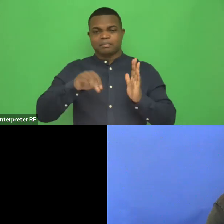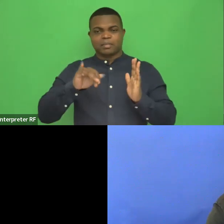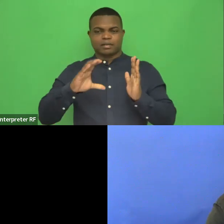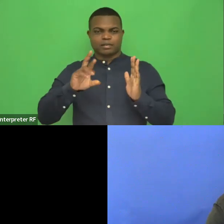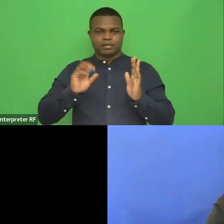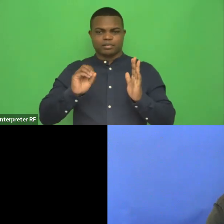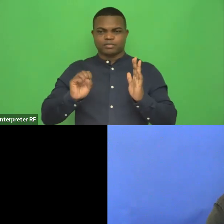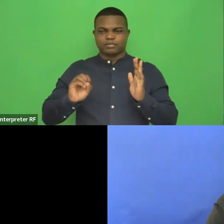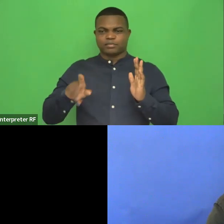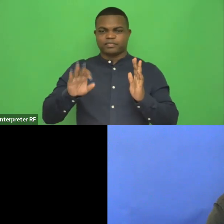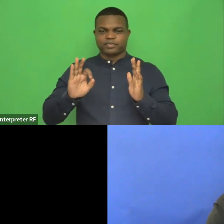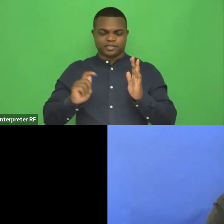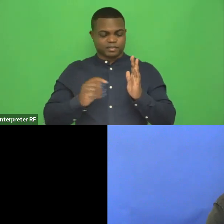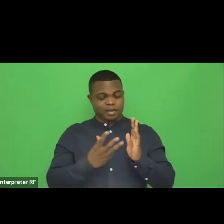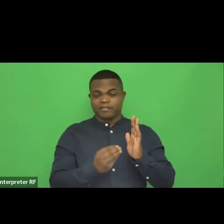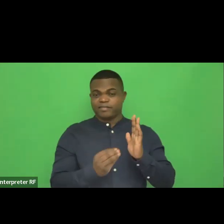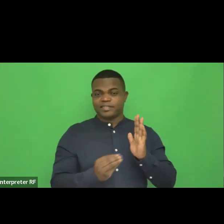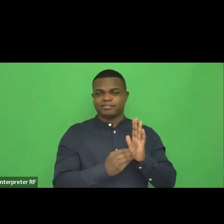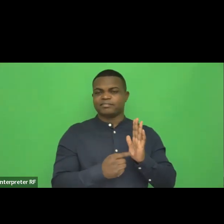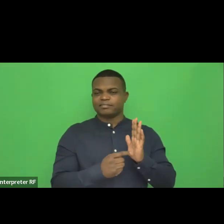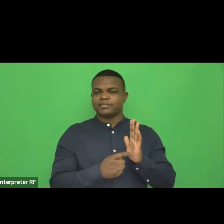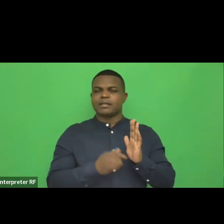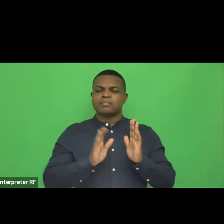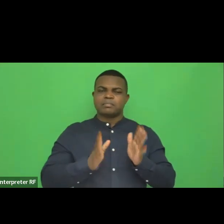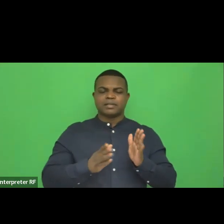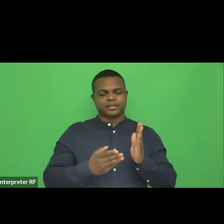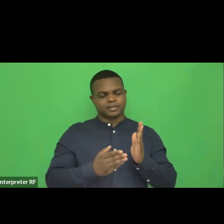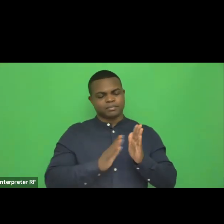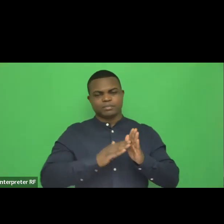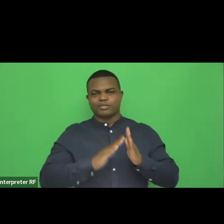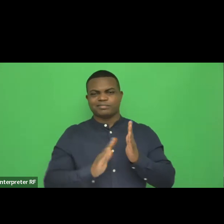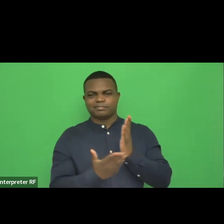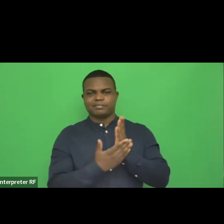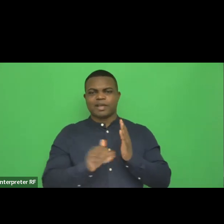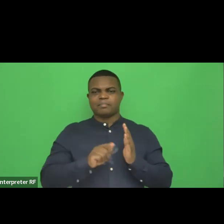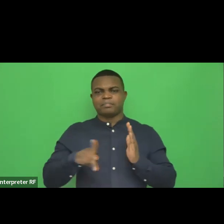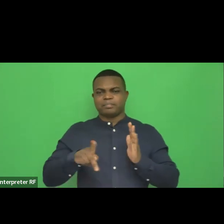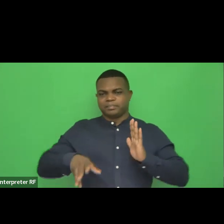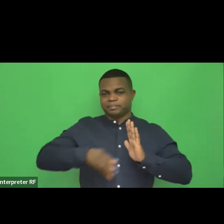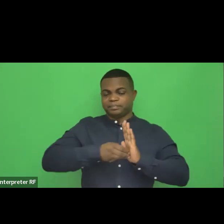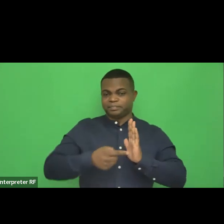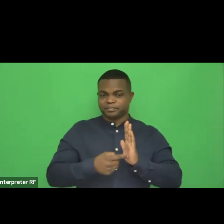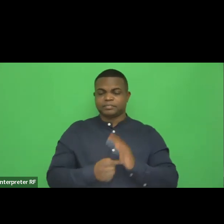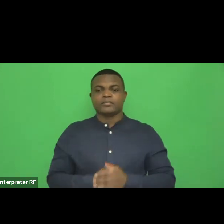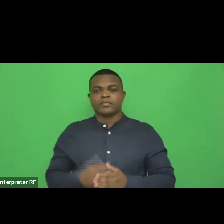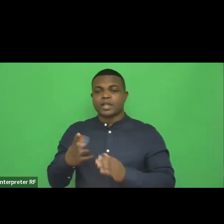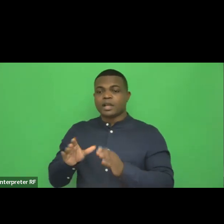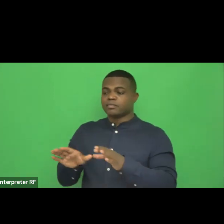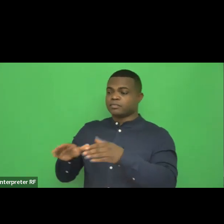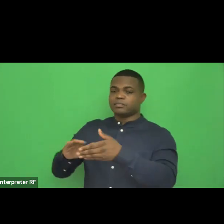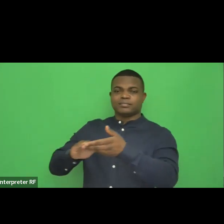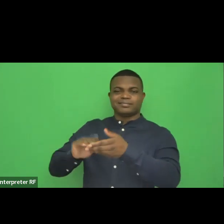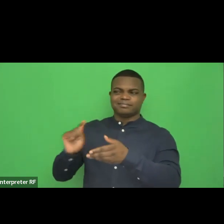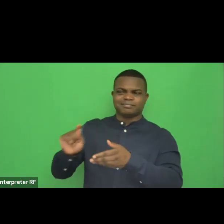non-profit organizations all around the world in lots of different languages, with lots of complex content like math